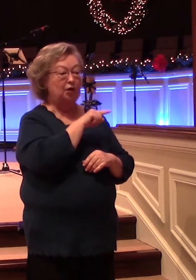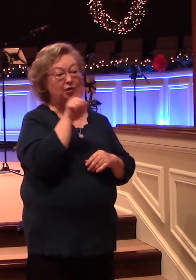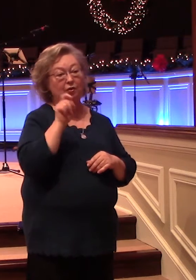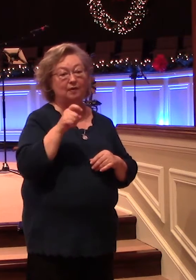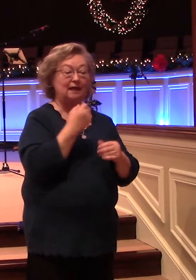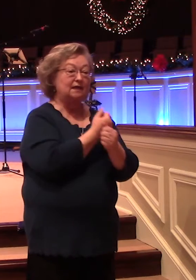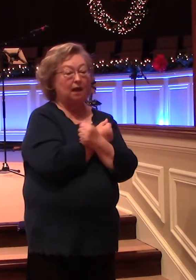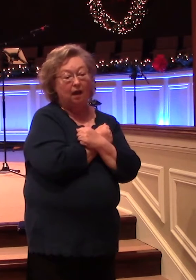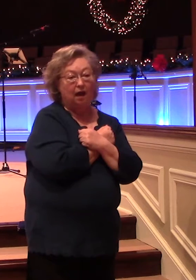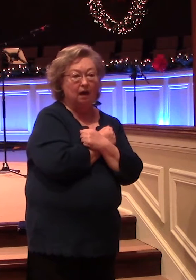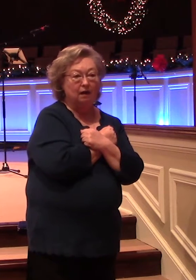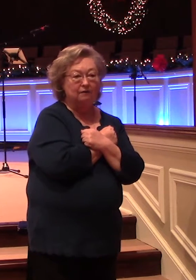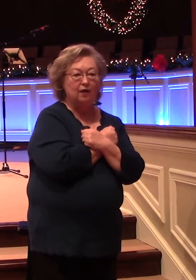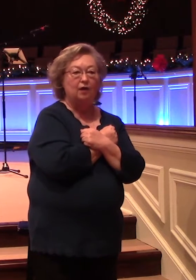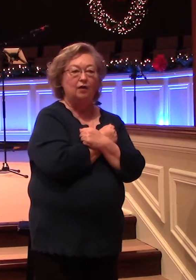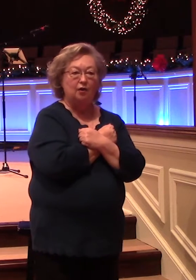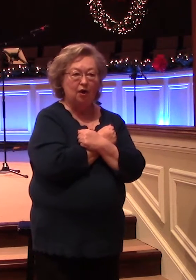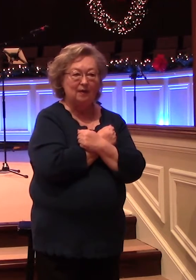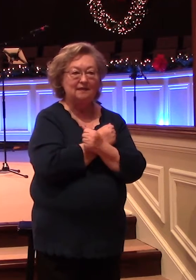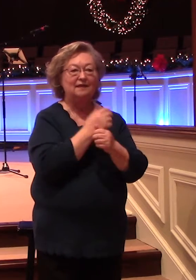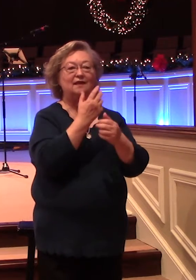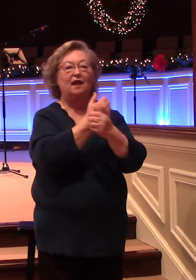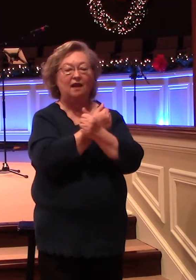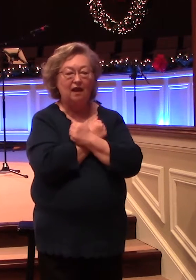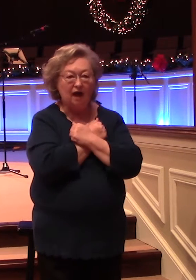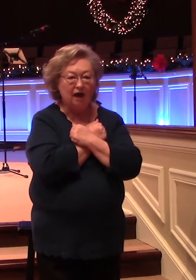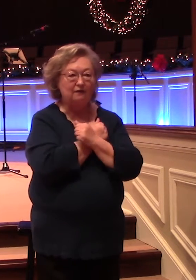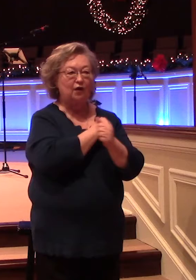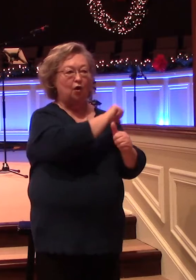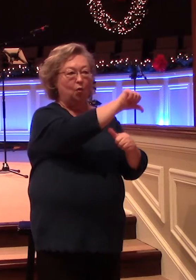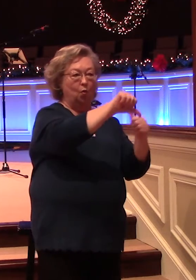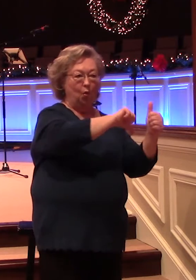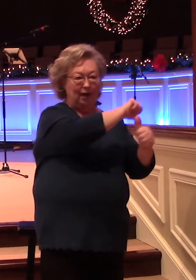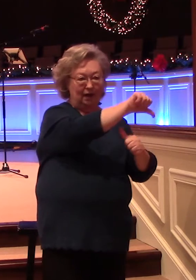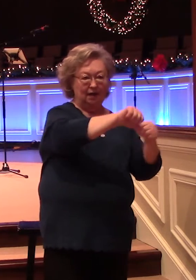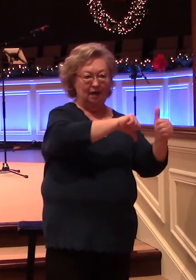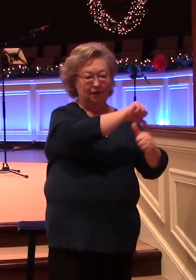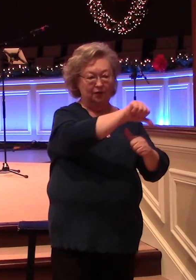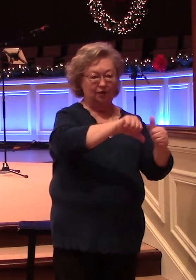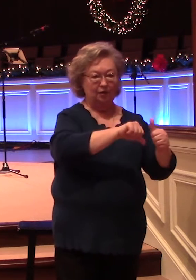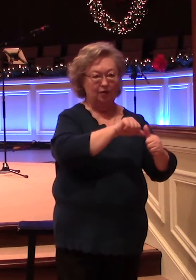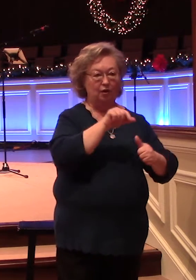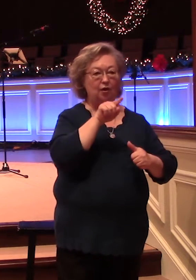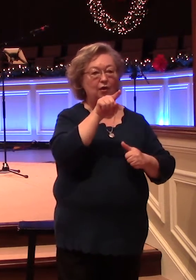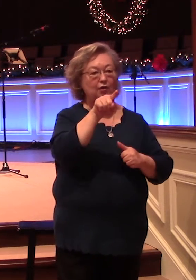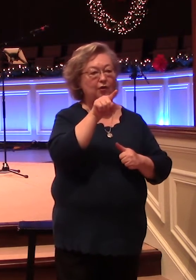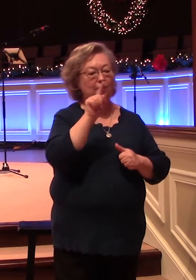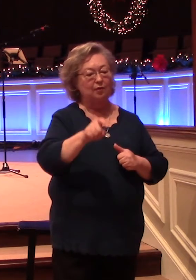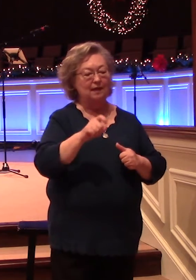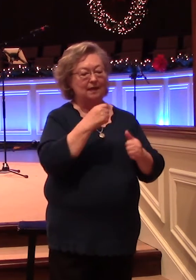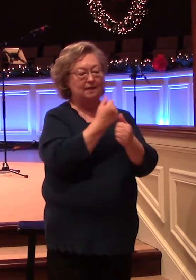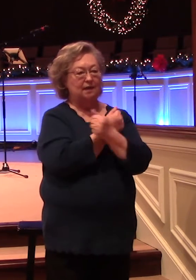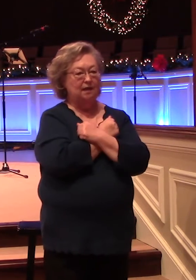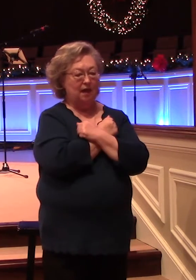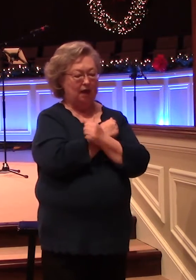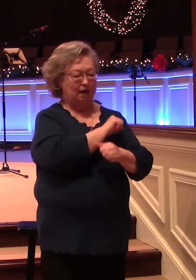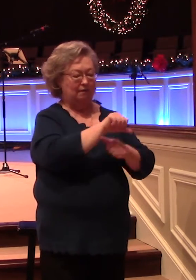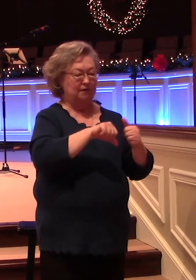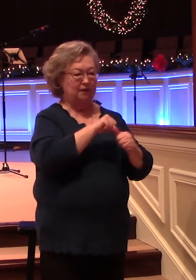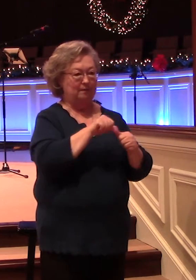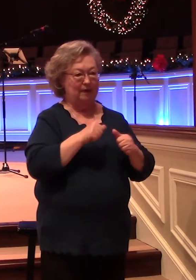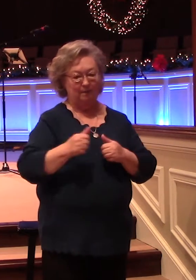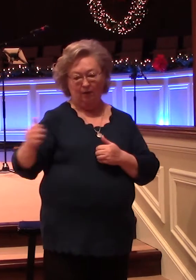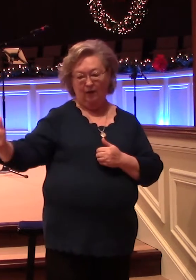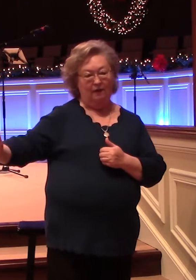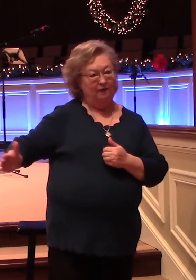The way we learn to live in love is to love the people that are right next to us. The great mistake of many of our